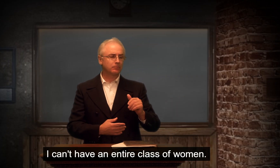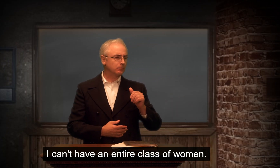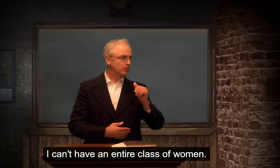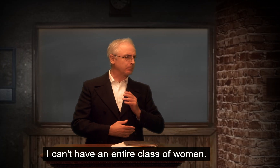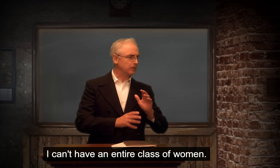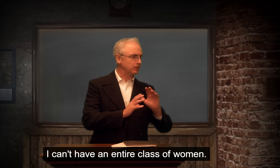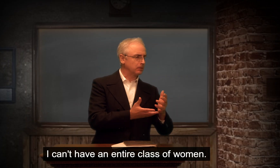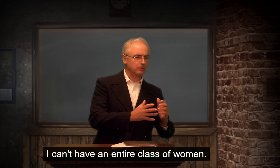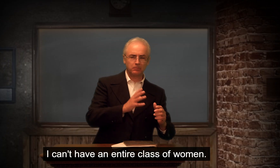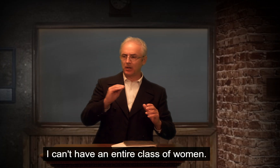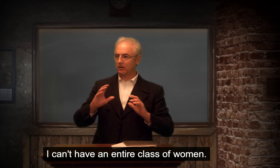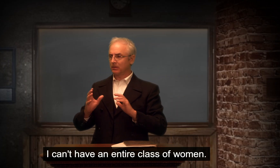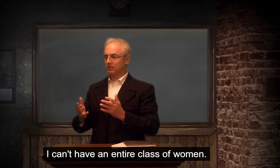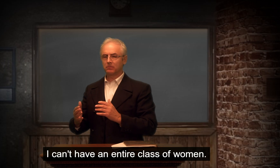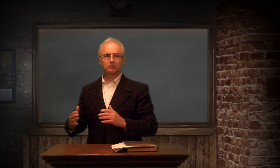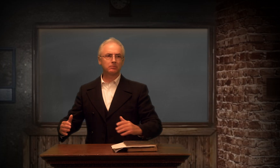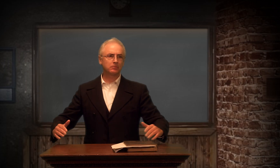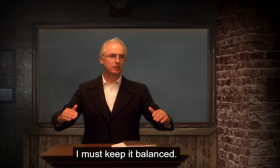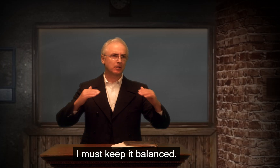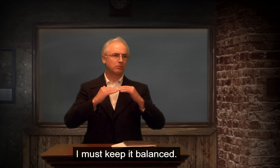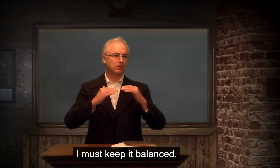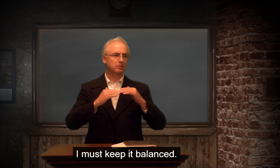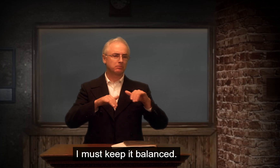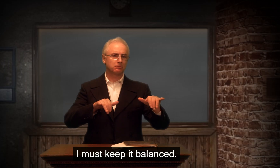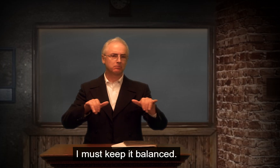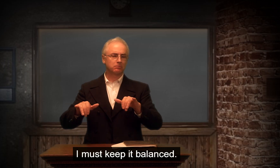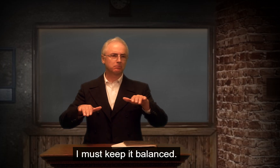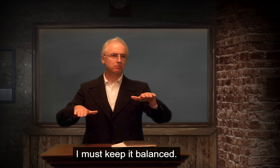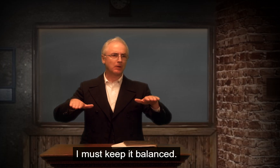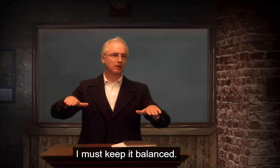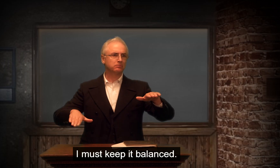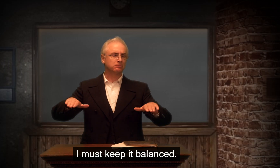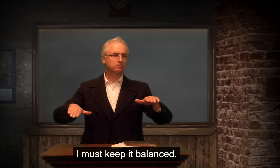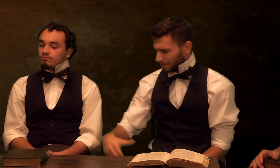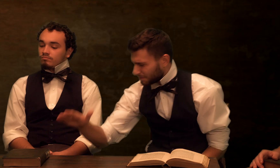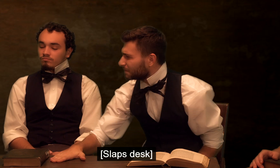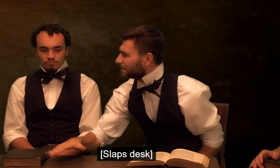I can't have an entire class of women. I must keep it balanced.